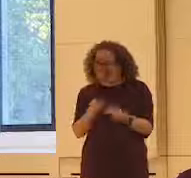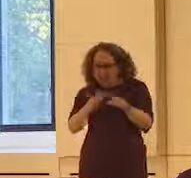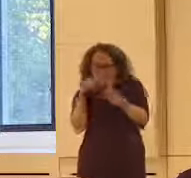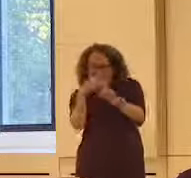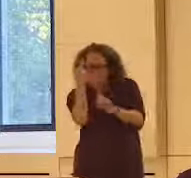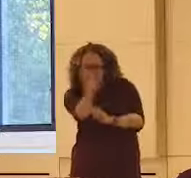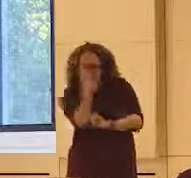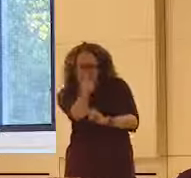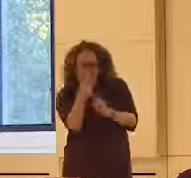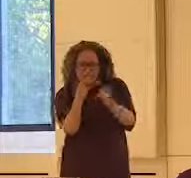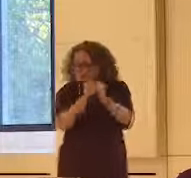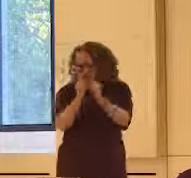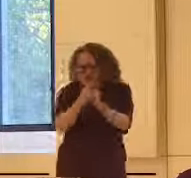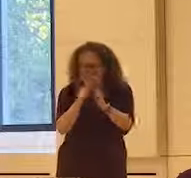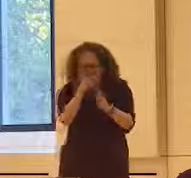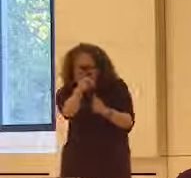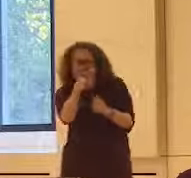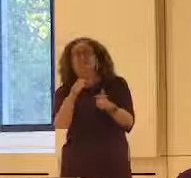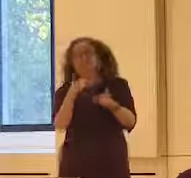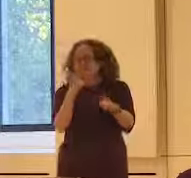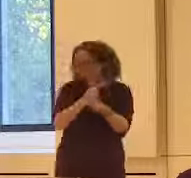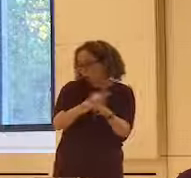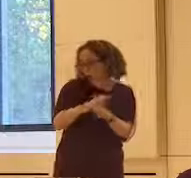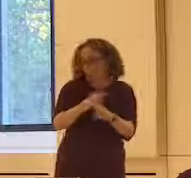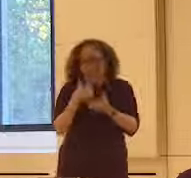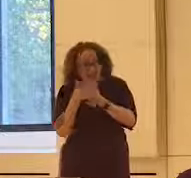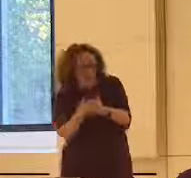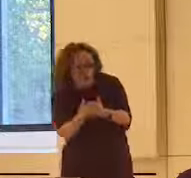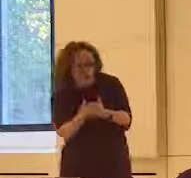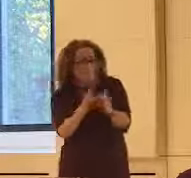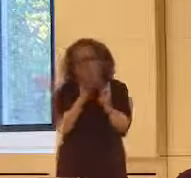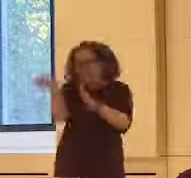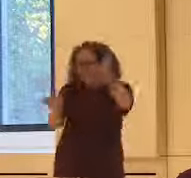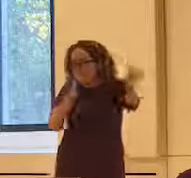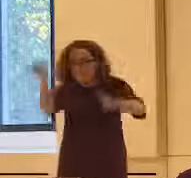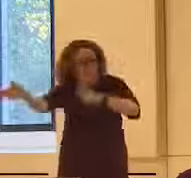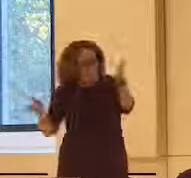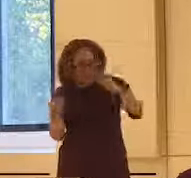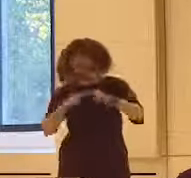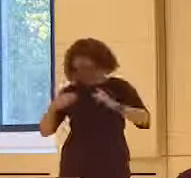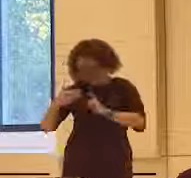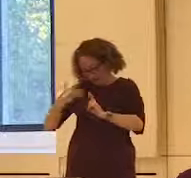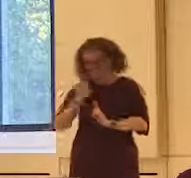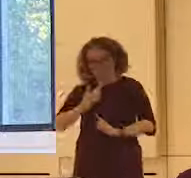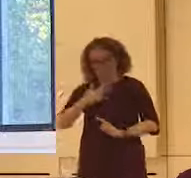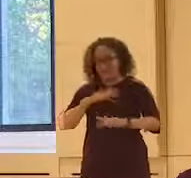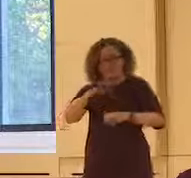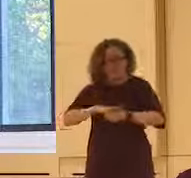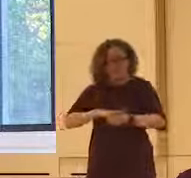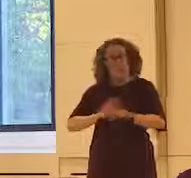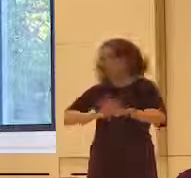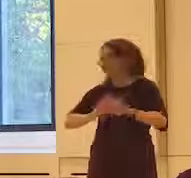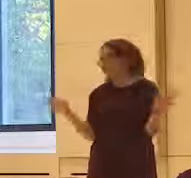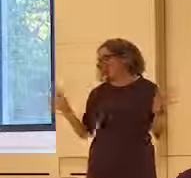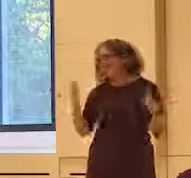People shouldn't keep it to themselves. You need to talk. You need to be signposted to